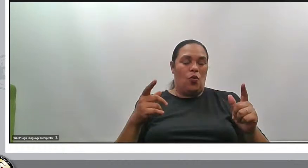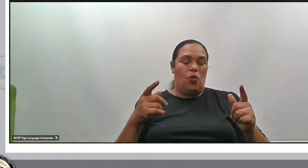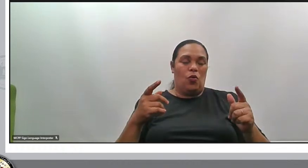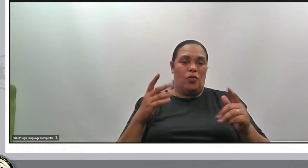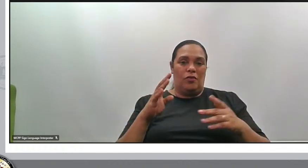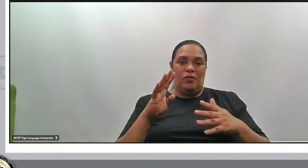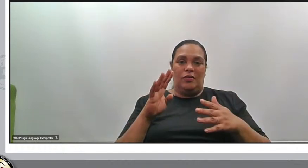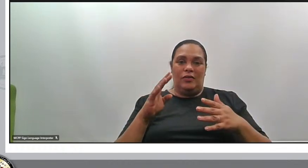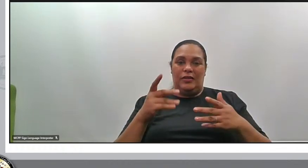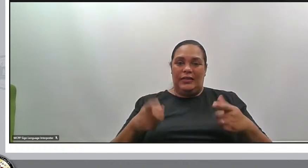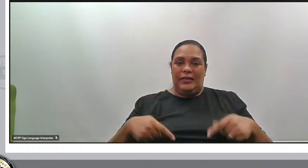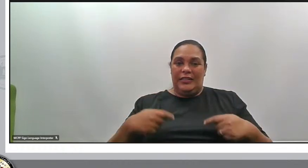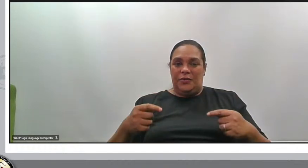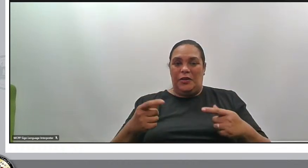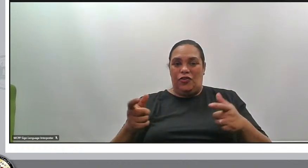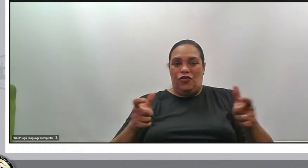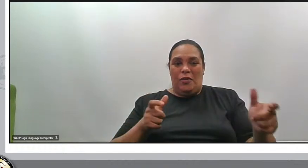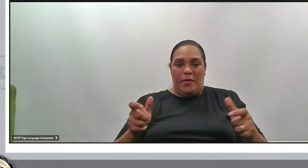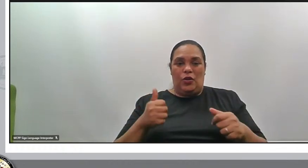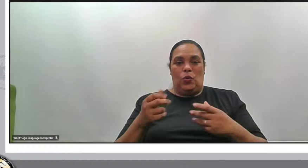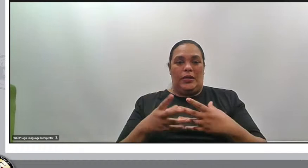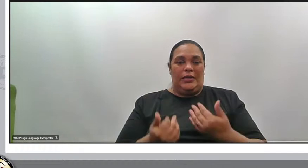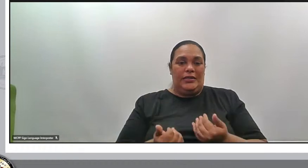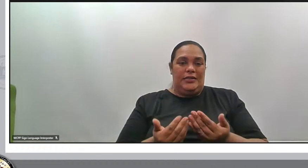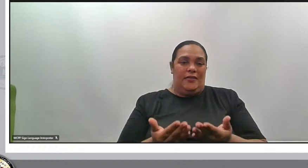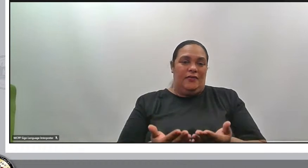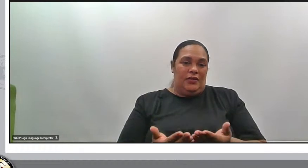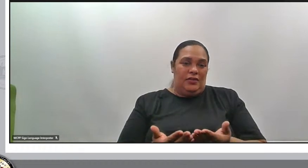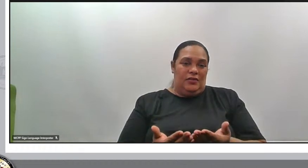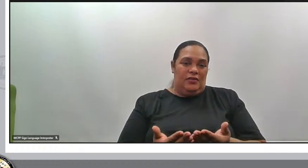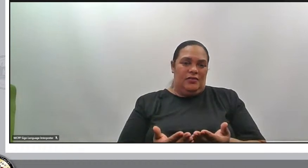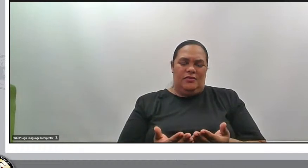for specific part of that goods and services in that sub-program chair. Right, thank you.